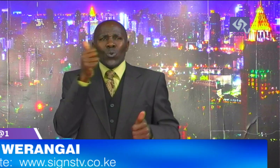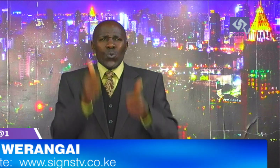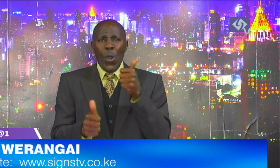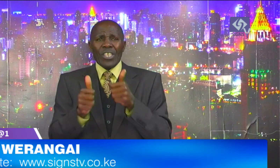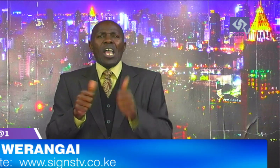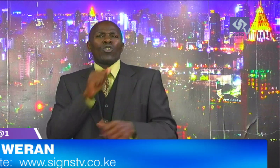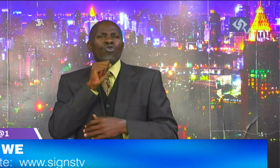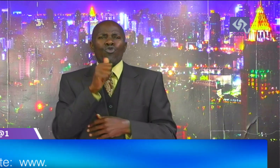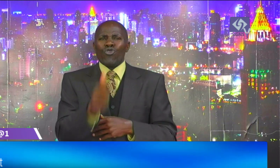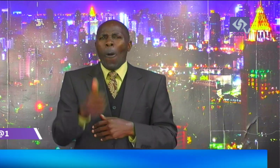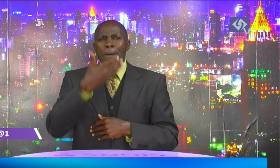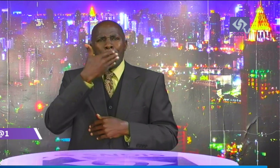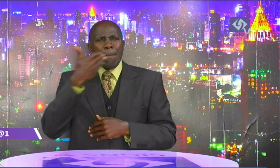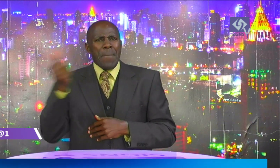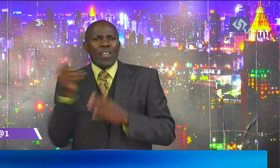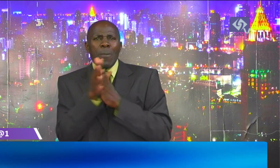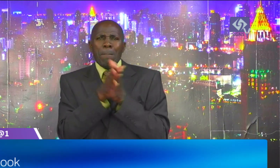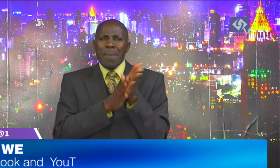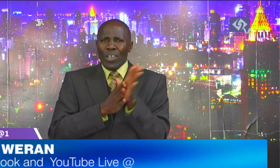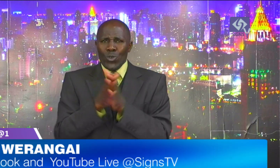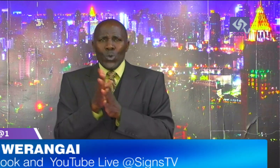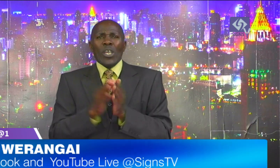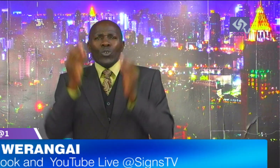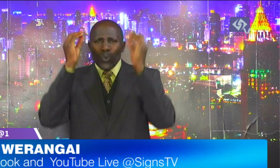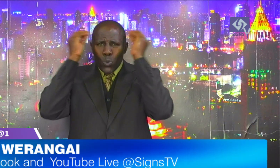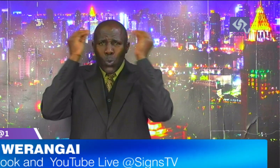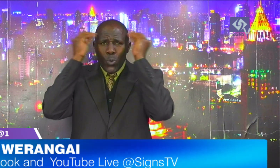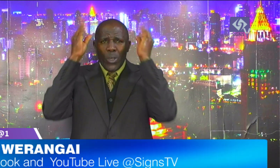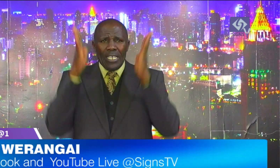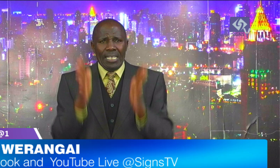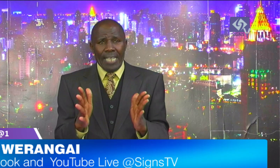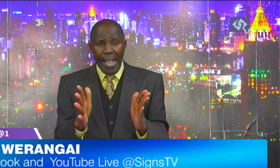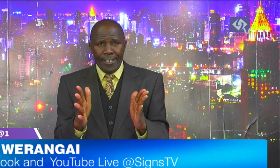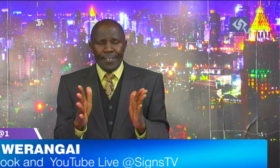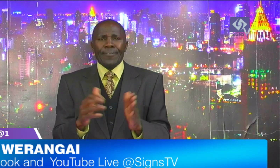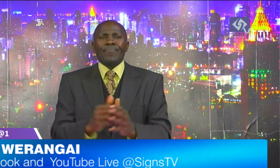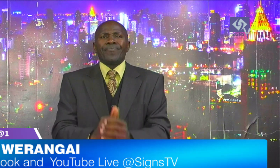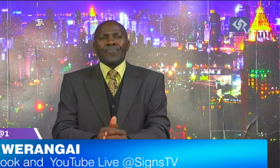or under trained staff, which is not the best interest of the students.